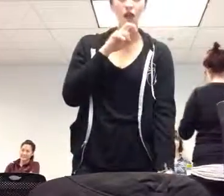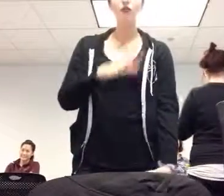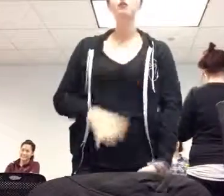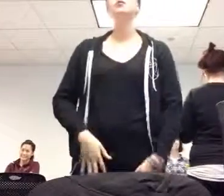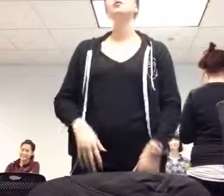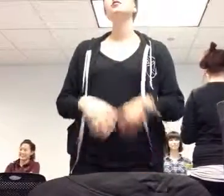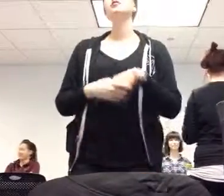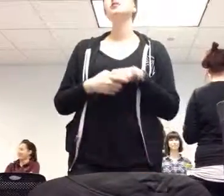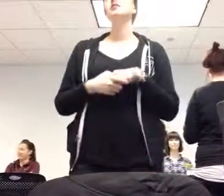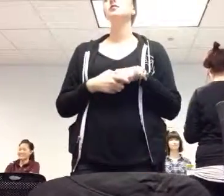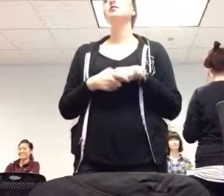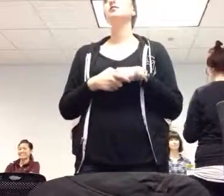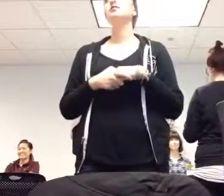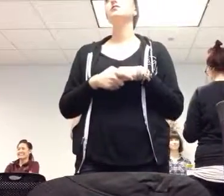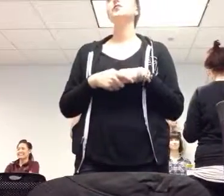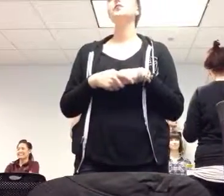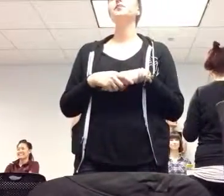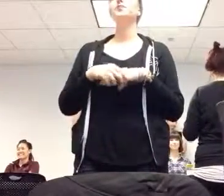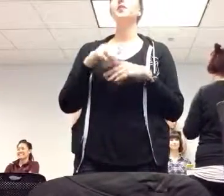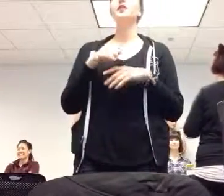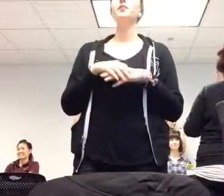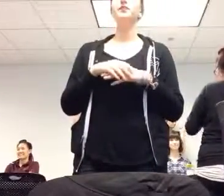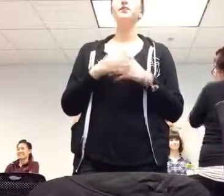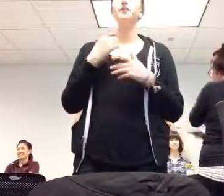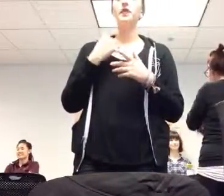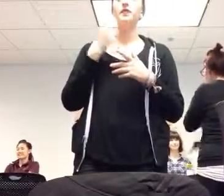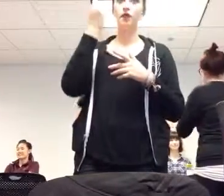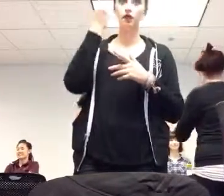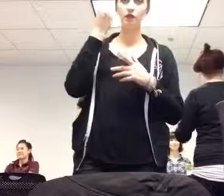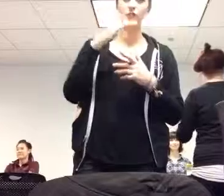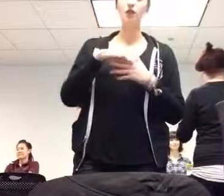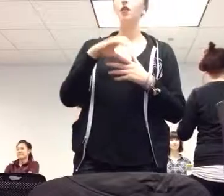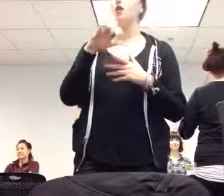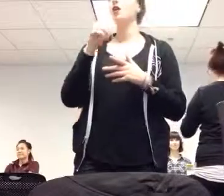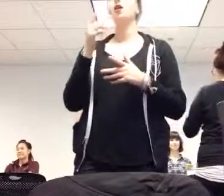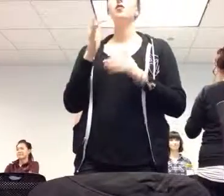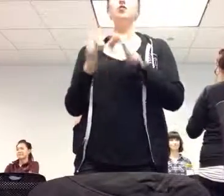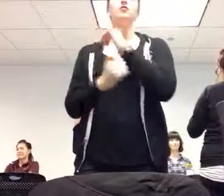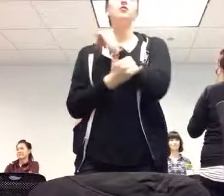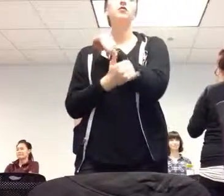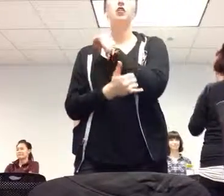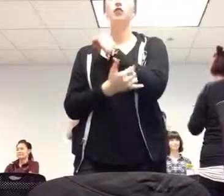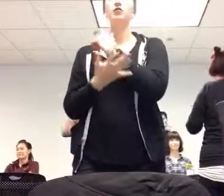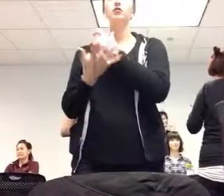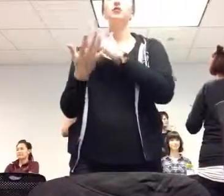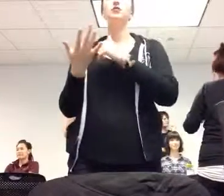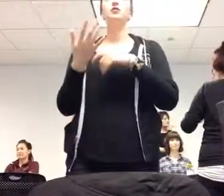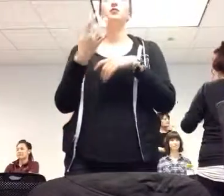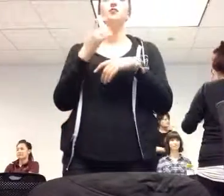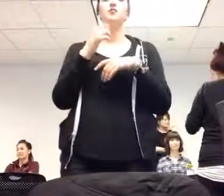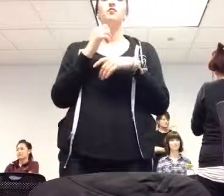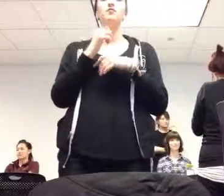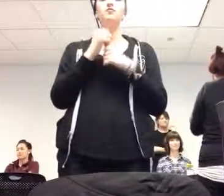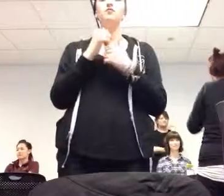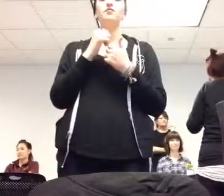Yeah. No, like I said, no other country, with the possible exception of Germany. Mainly because the depth